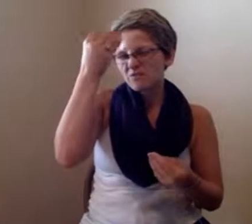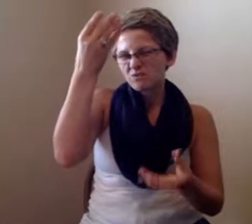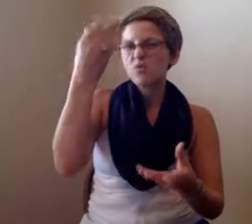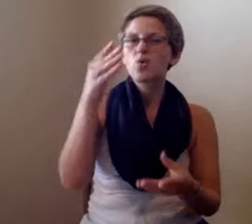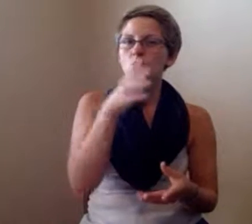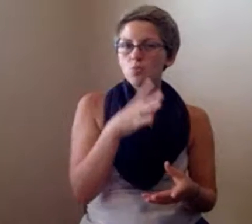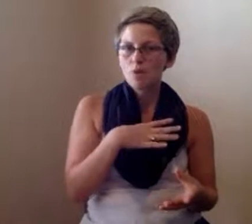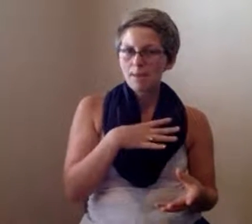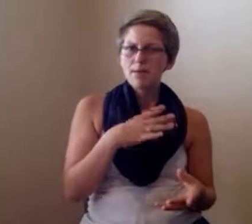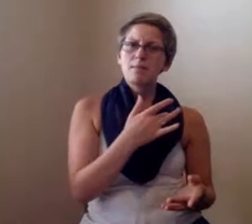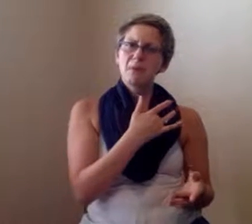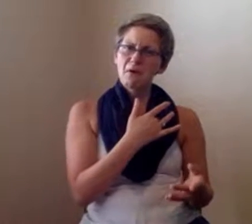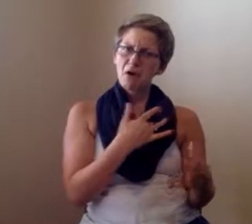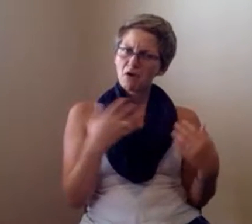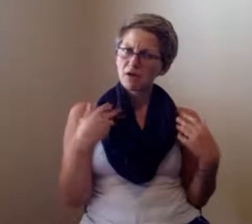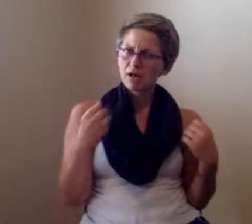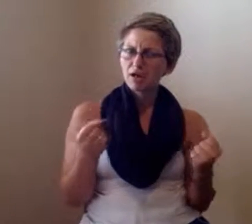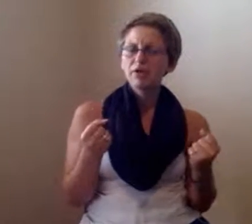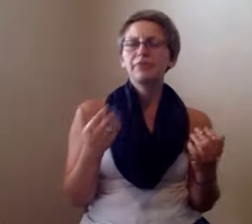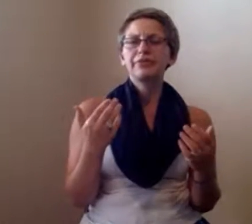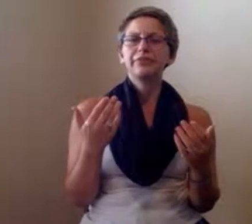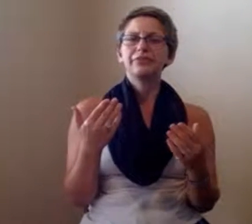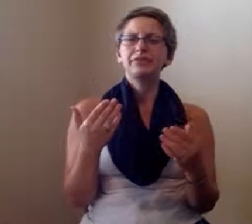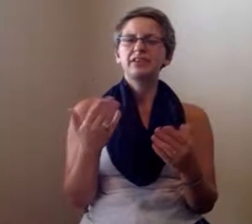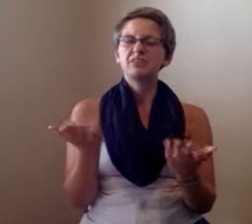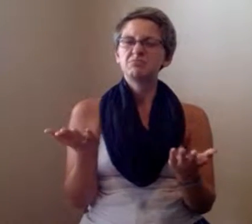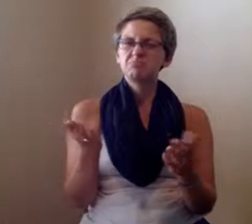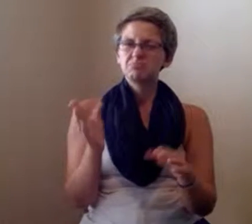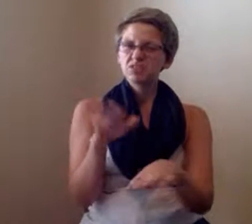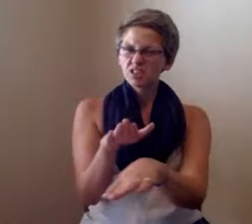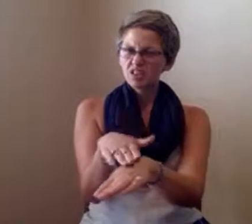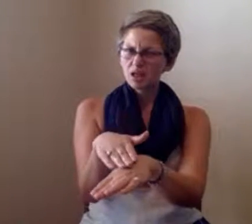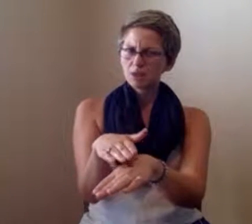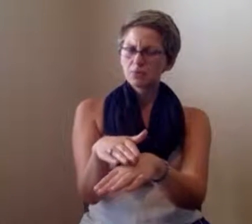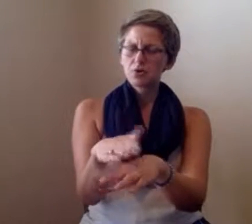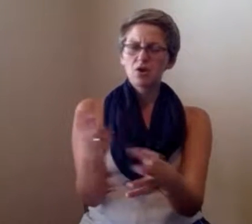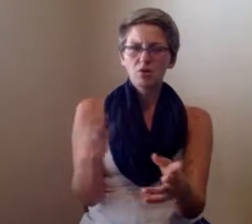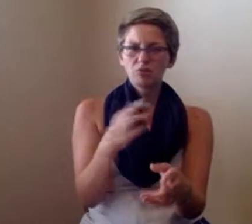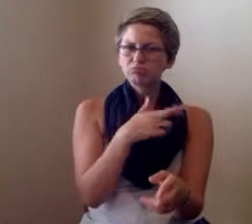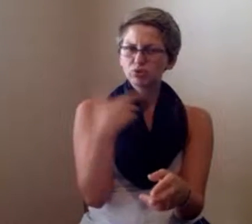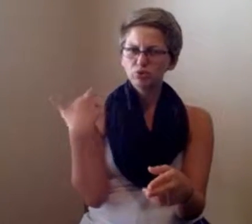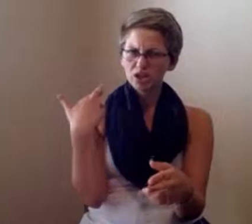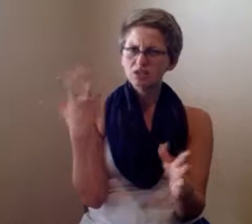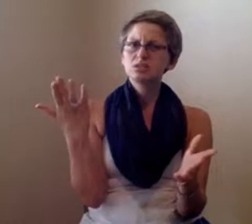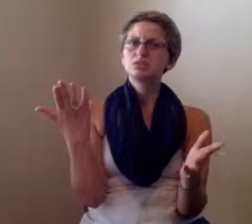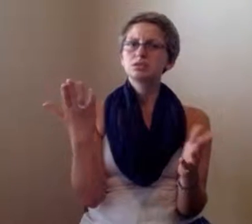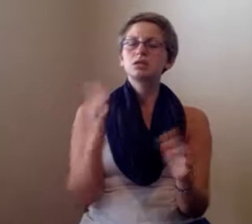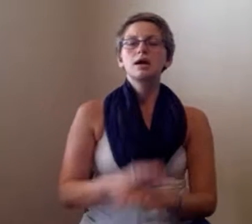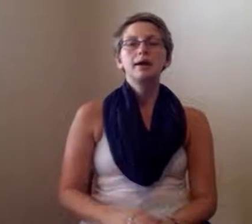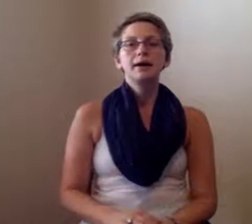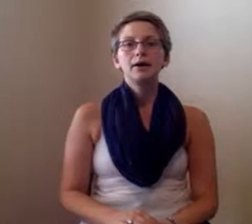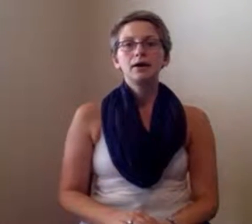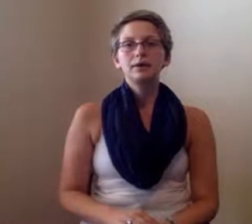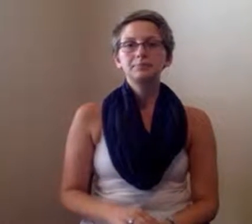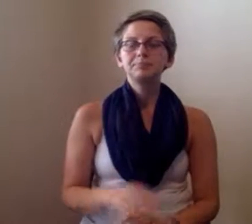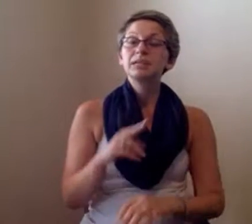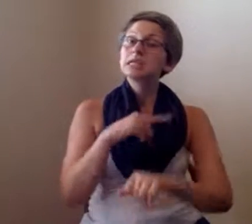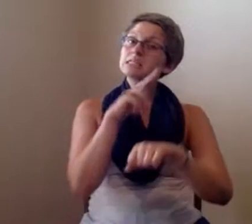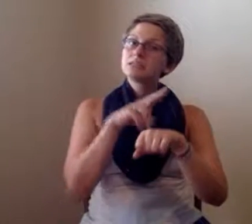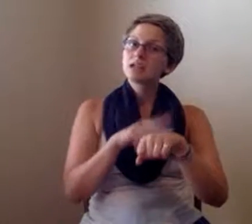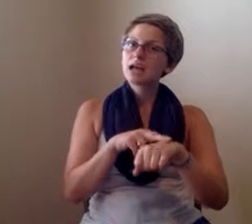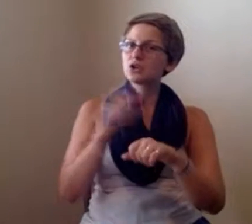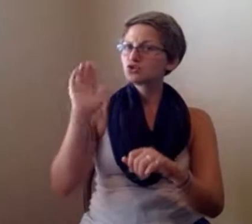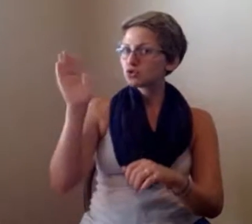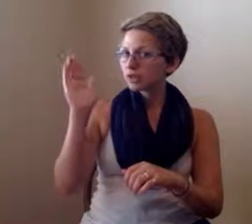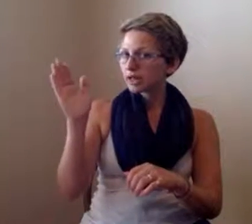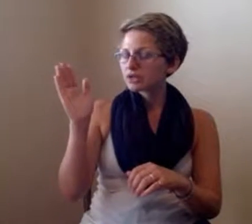taking action to protect their heart health. This is a national lecture series, and it's sponsored by the National Heart, Lung, and